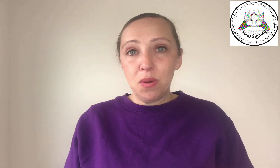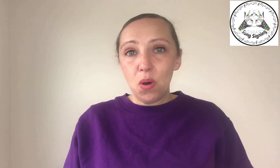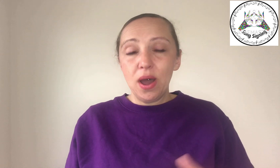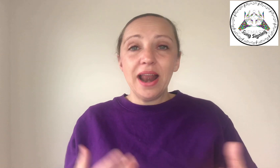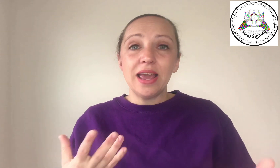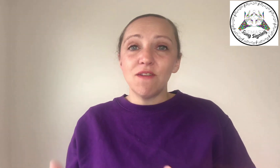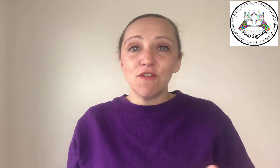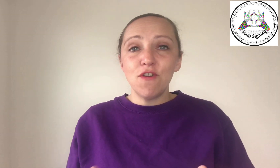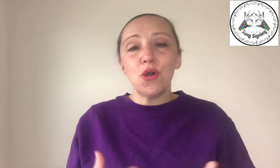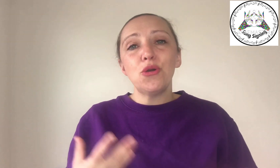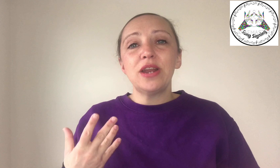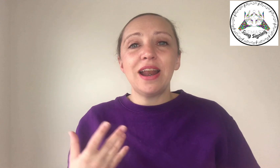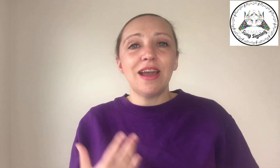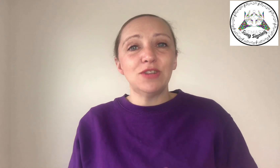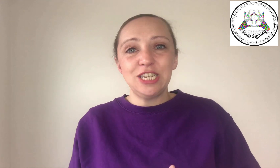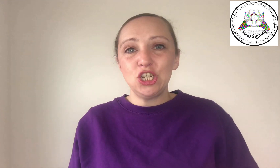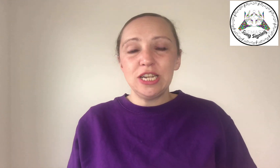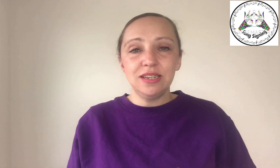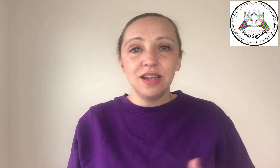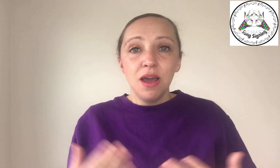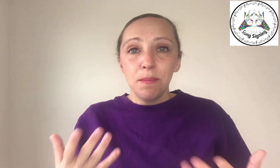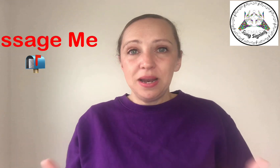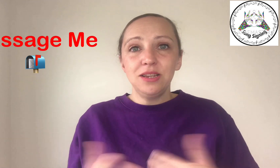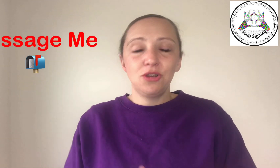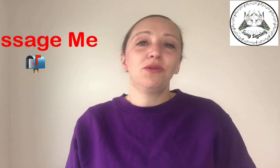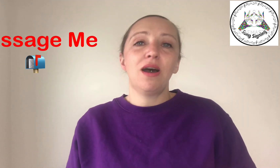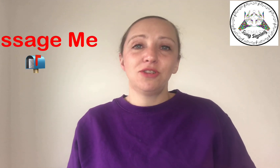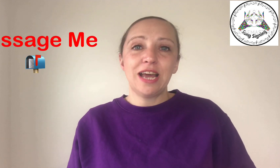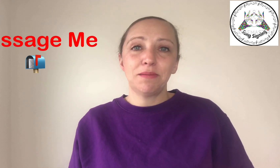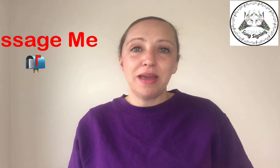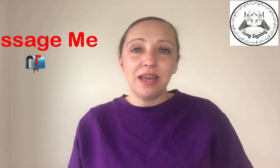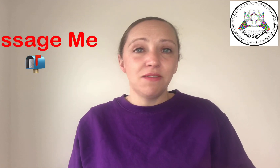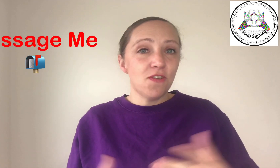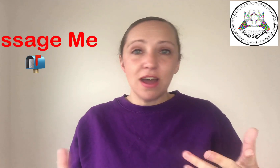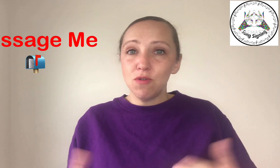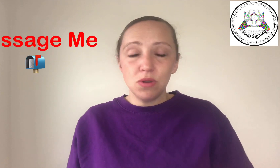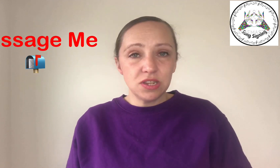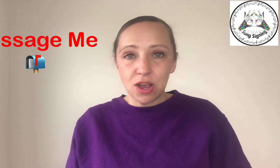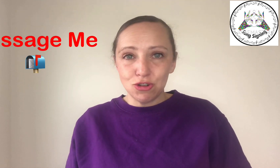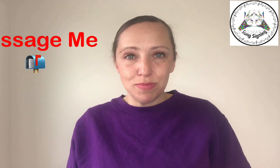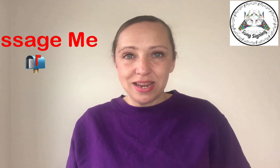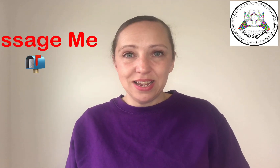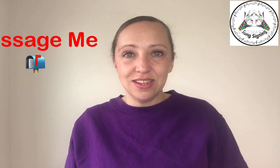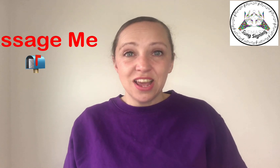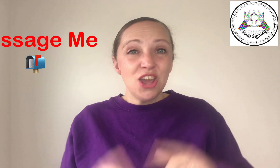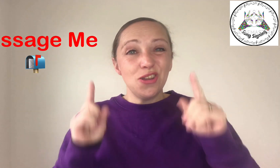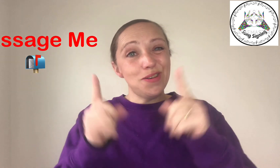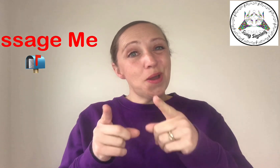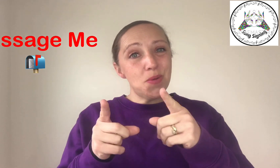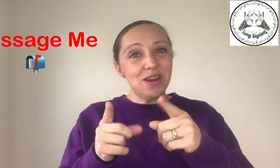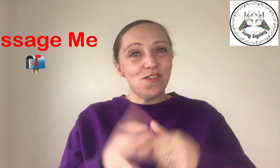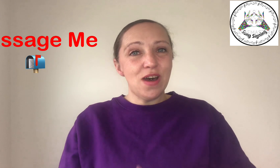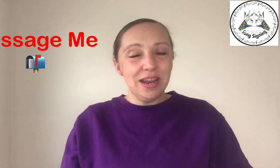more, any other food, any other dishes, please do contact me via all the social medias. You know where to find